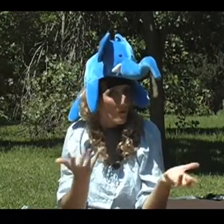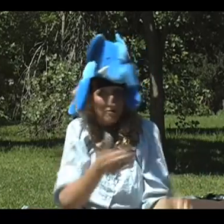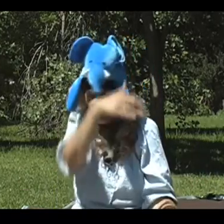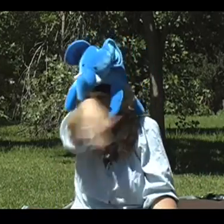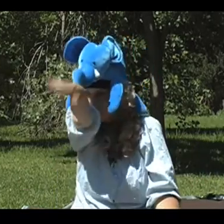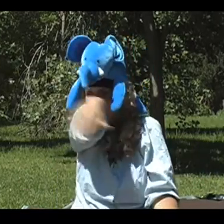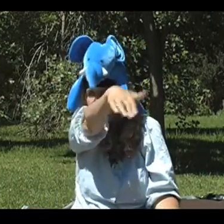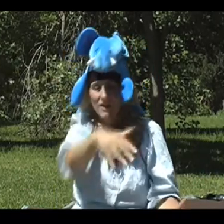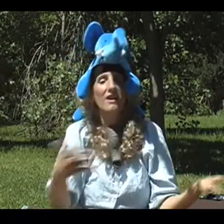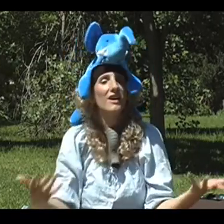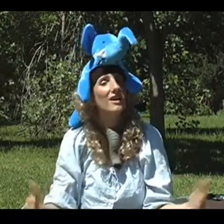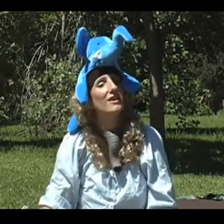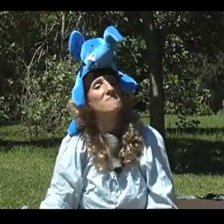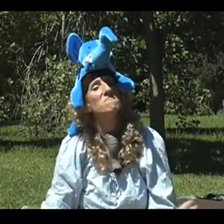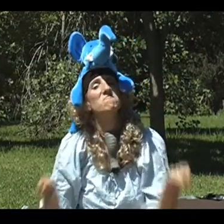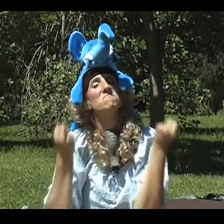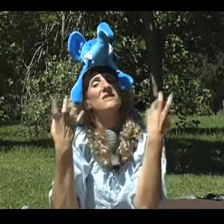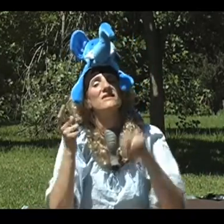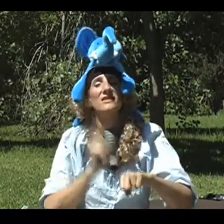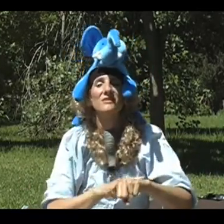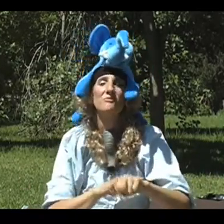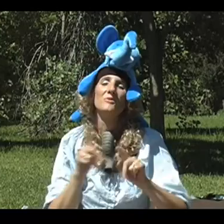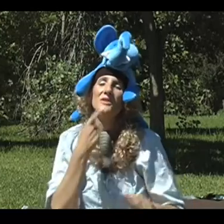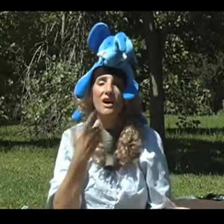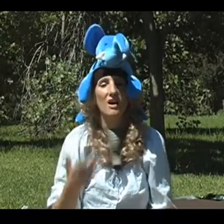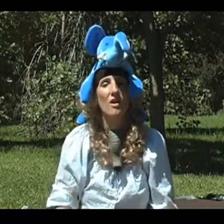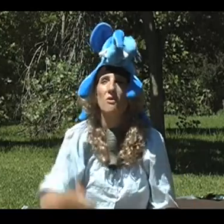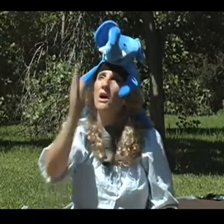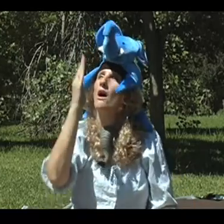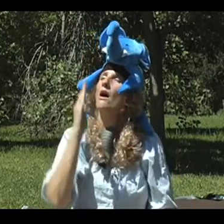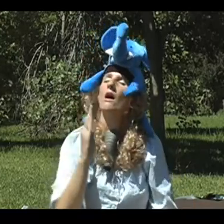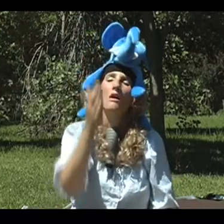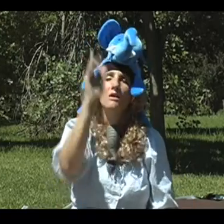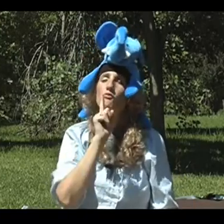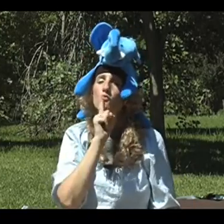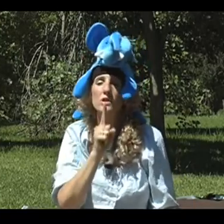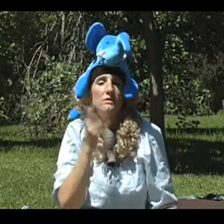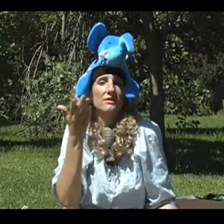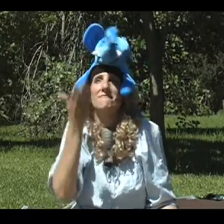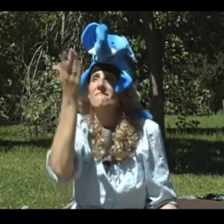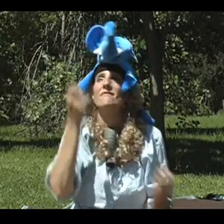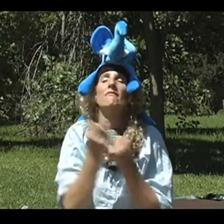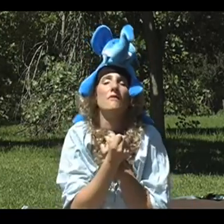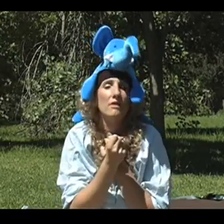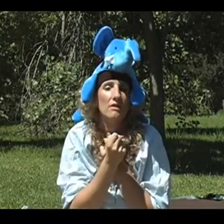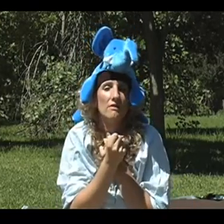parts are a part of the elephant. Many times people will say, oh God, God is